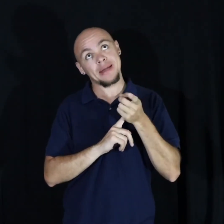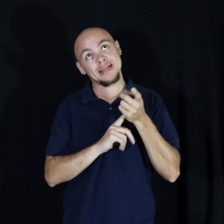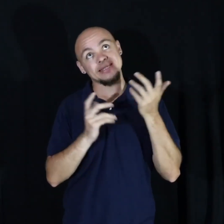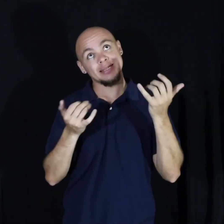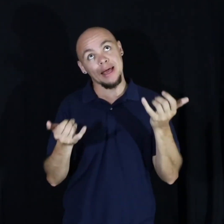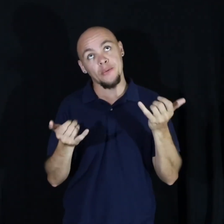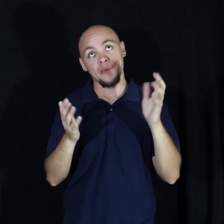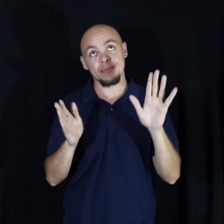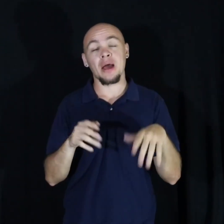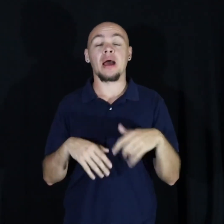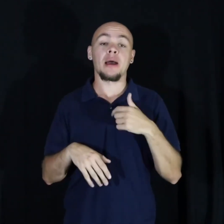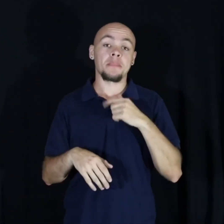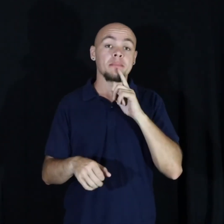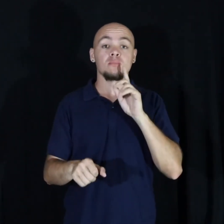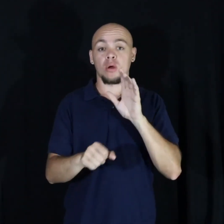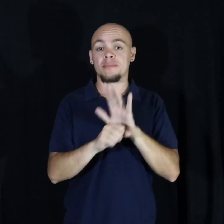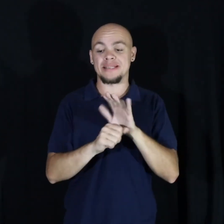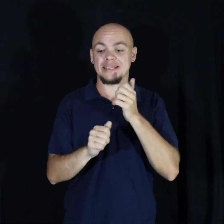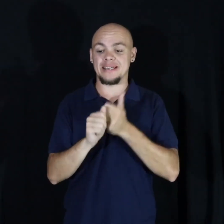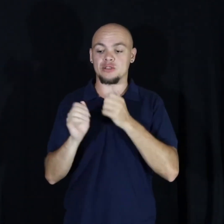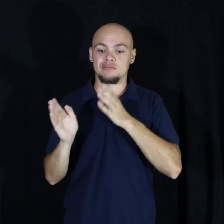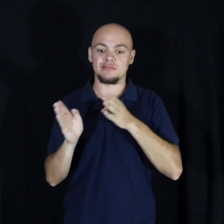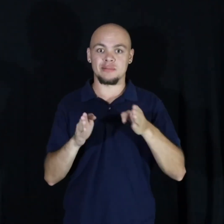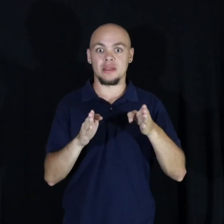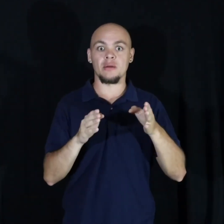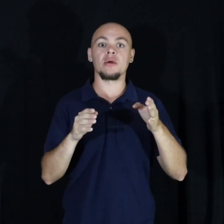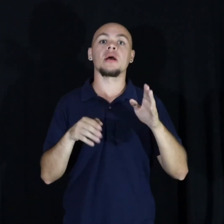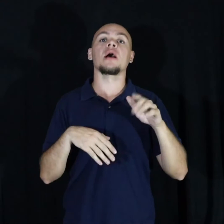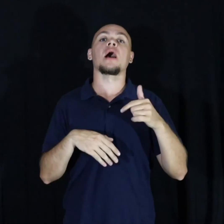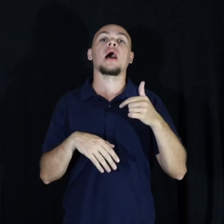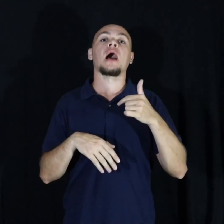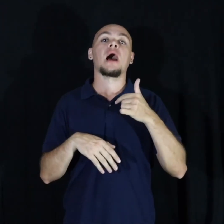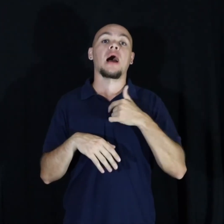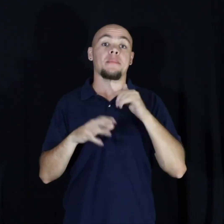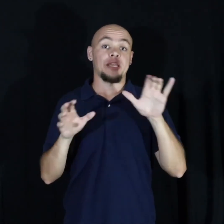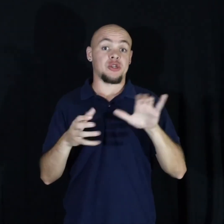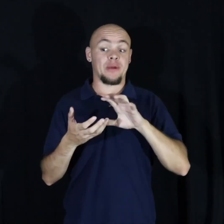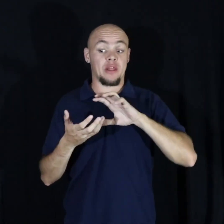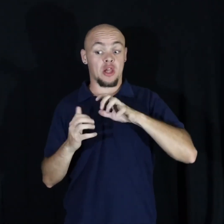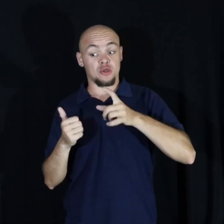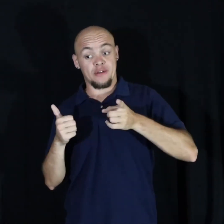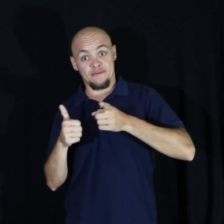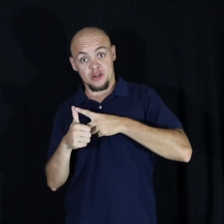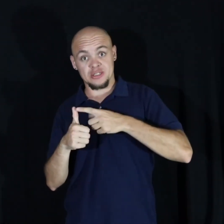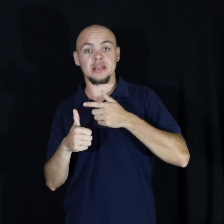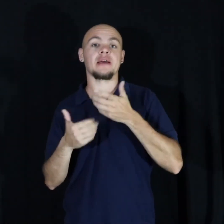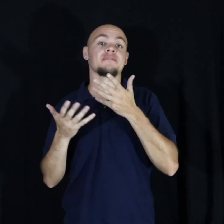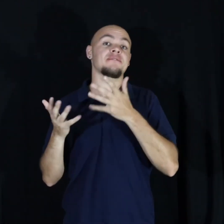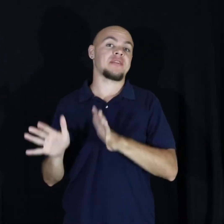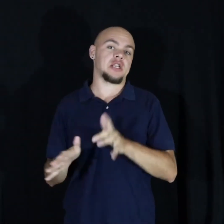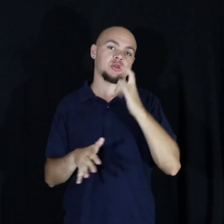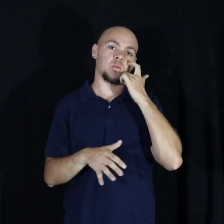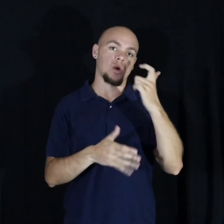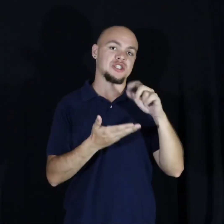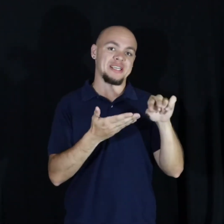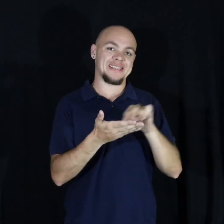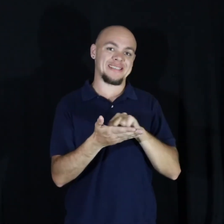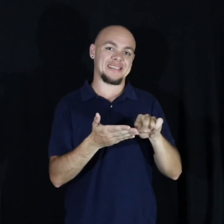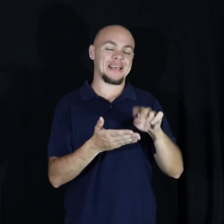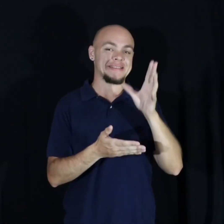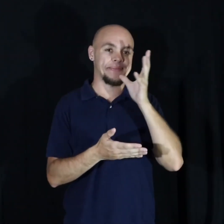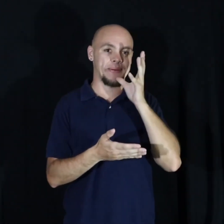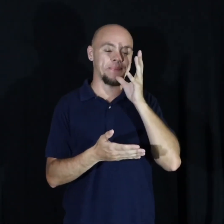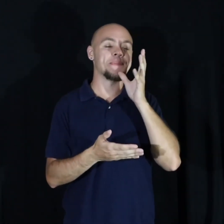since I've committed myself to doing each task individually, I'll be doing the laundry first and then watching Dance Moms. Abby Lee would want it that